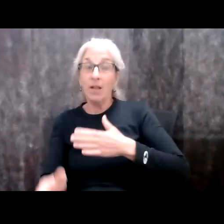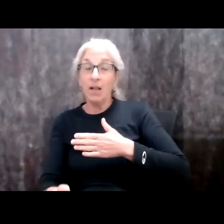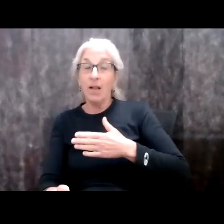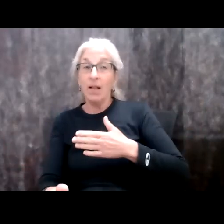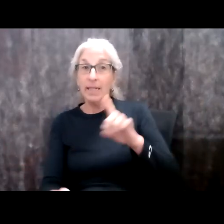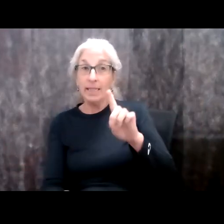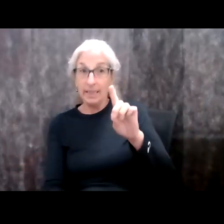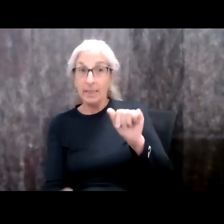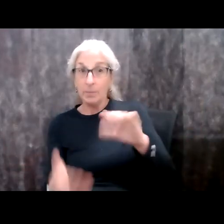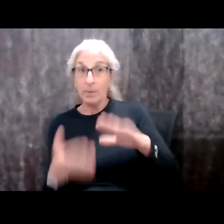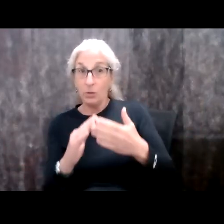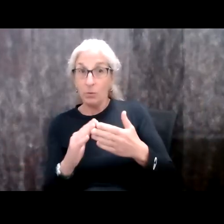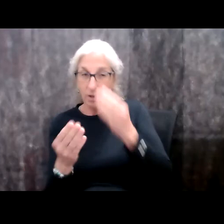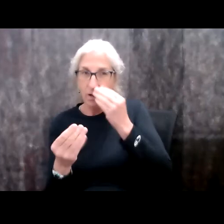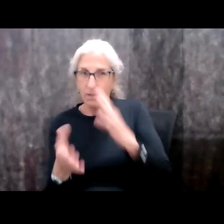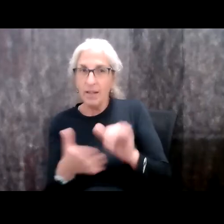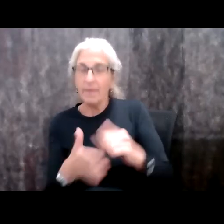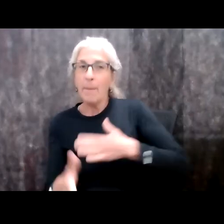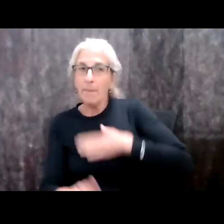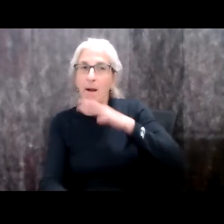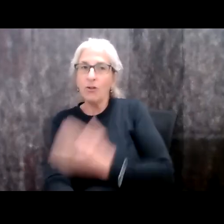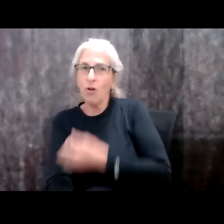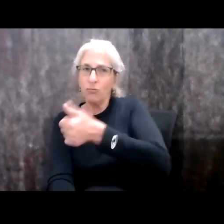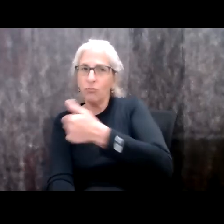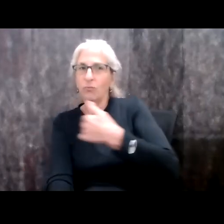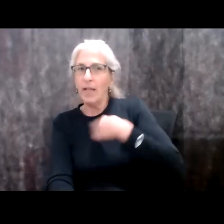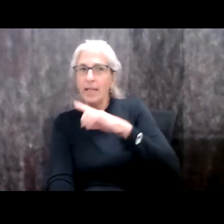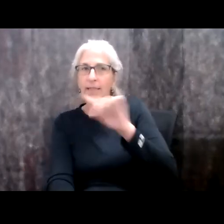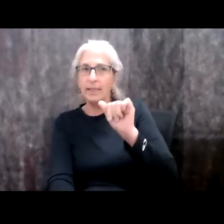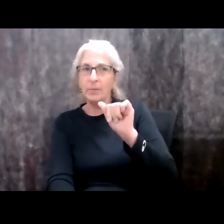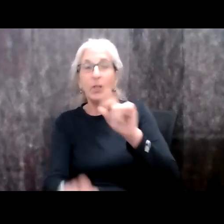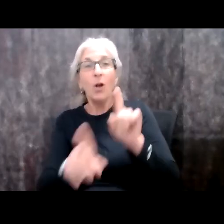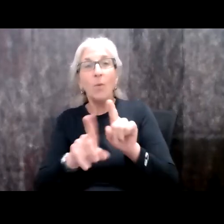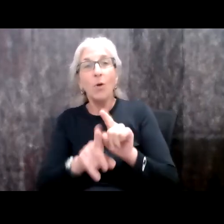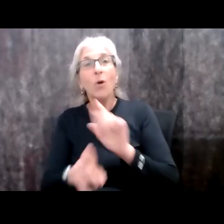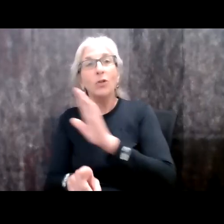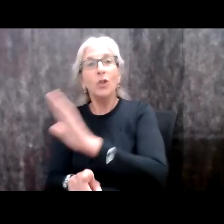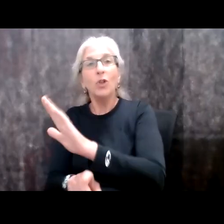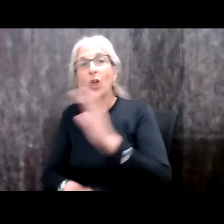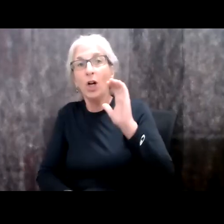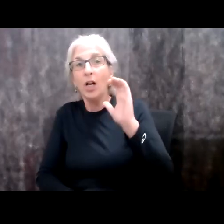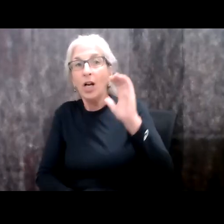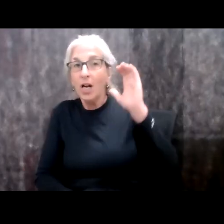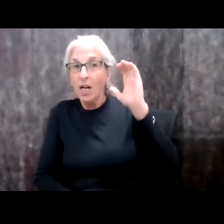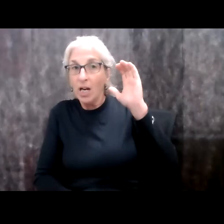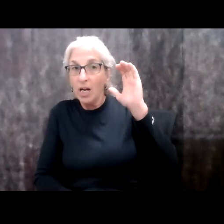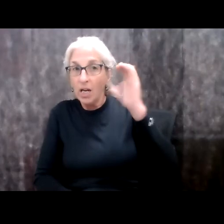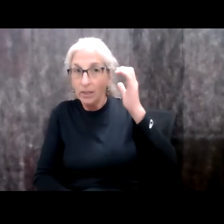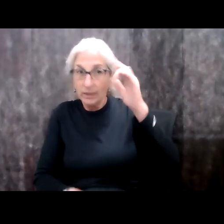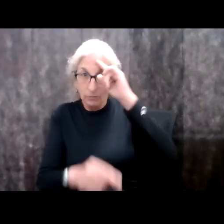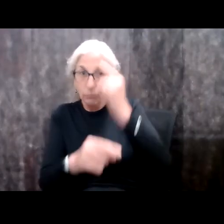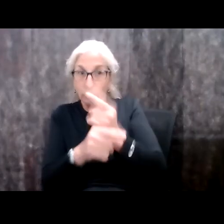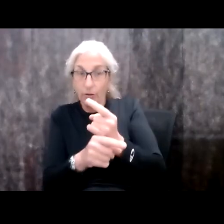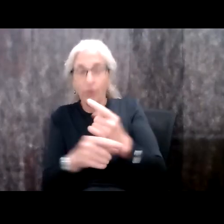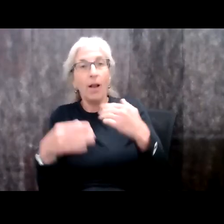has disability. I understand these things, but I also have her younger brother, her cousin brother, who has serious disability. So I understand